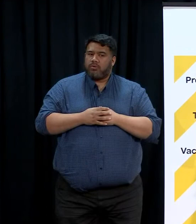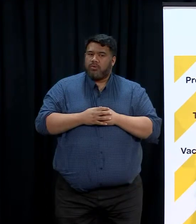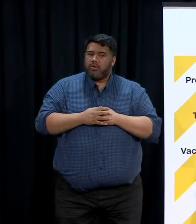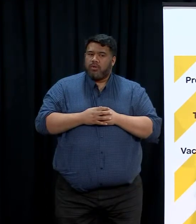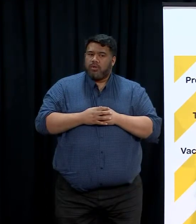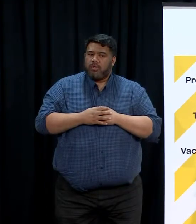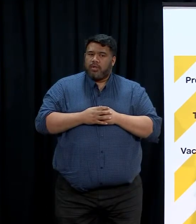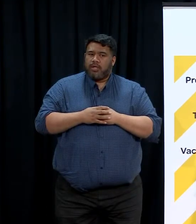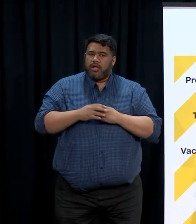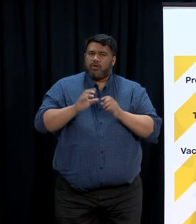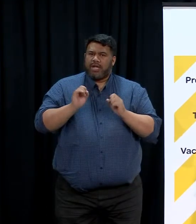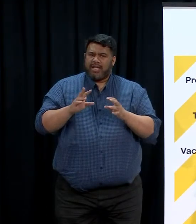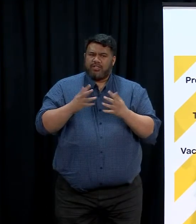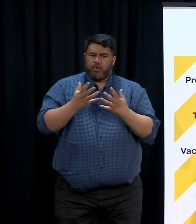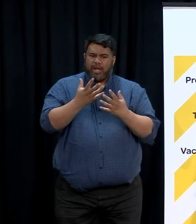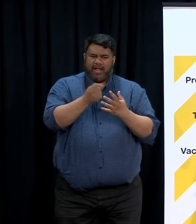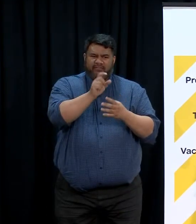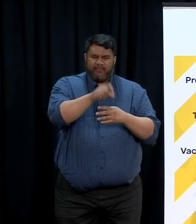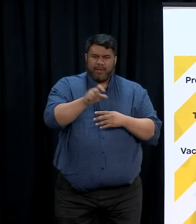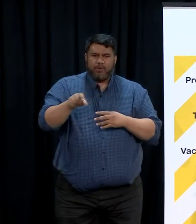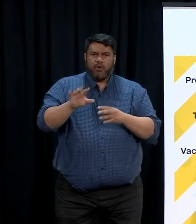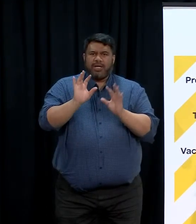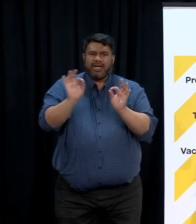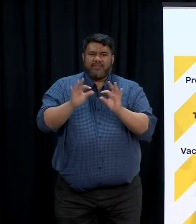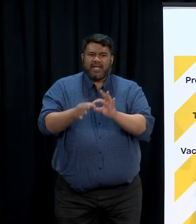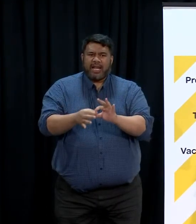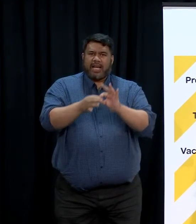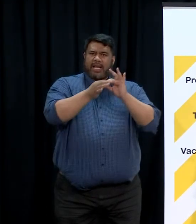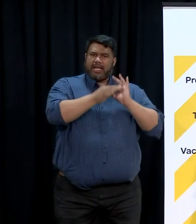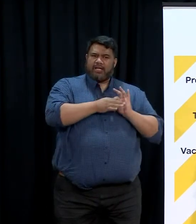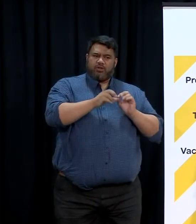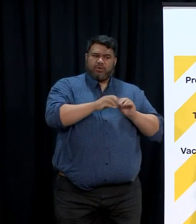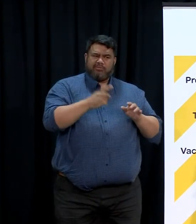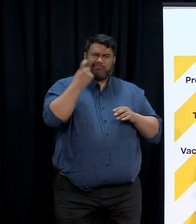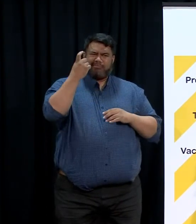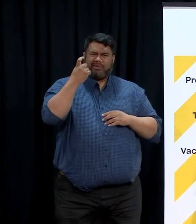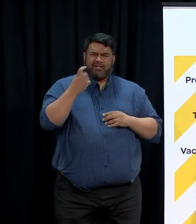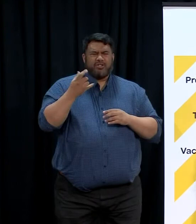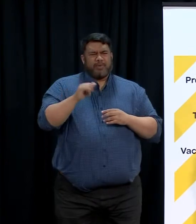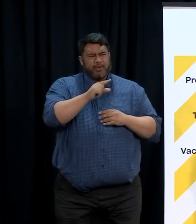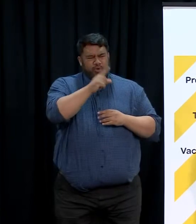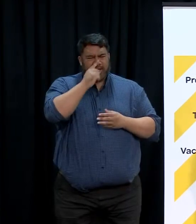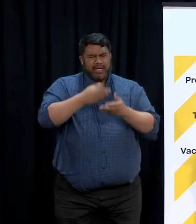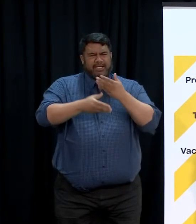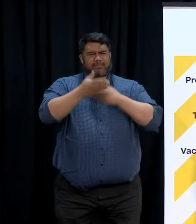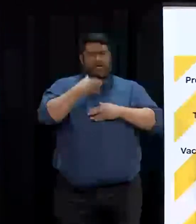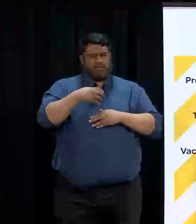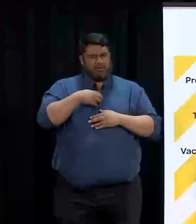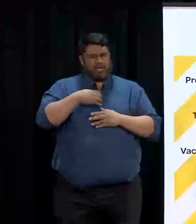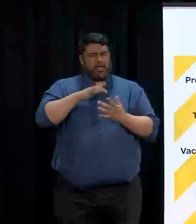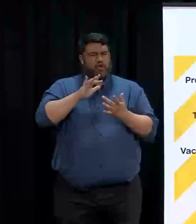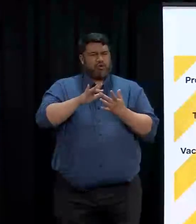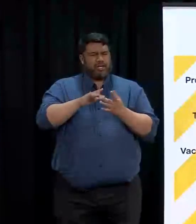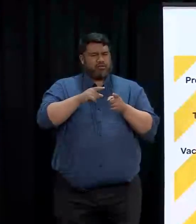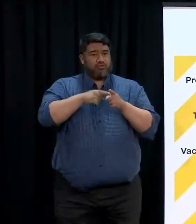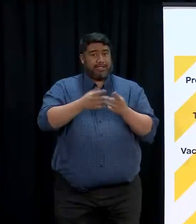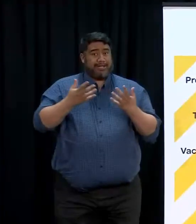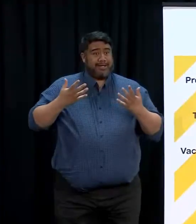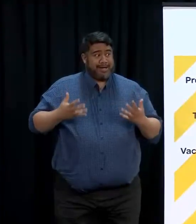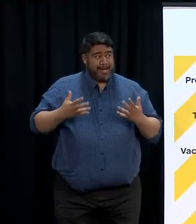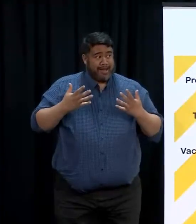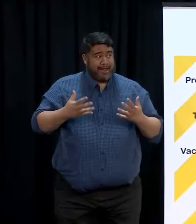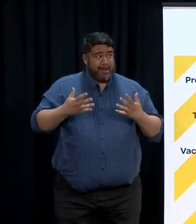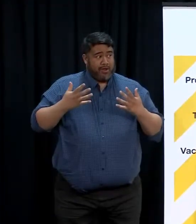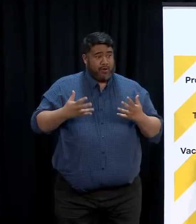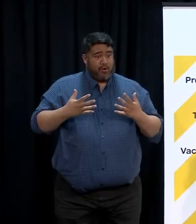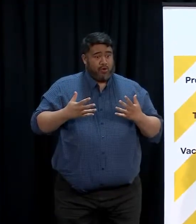nearly every suburb, there's been some talk about how contact tracing has changed. Can you just talk briefly about how contact tracing is different today than, say, it would have been in